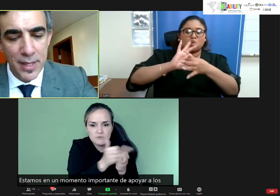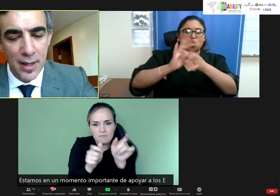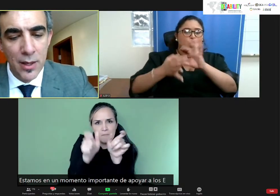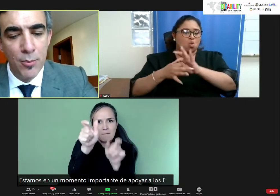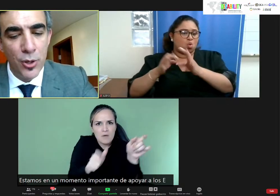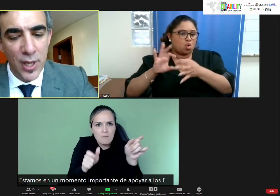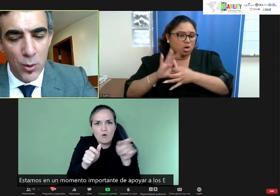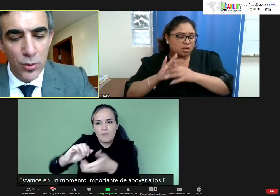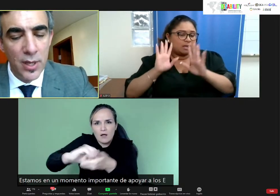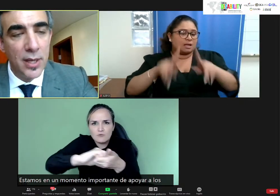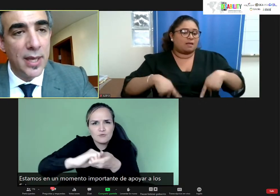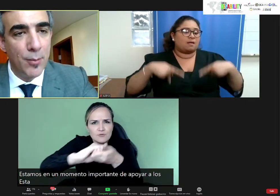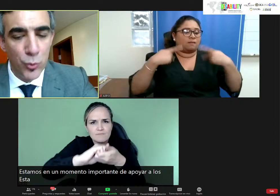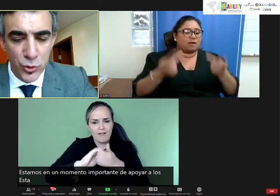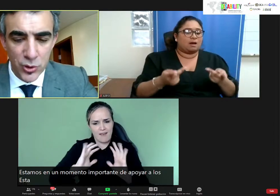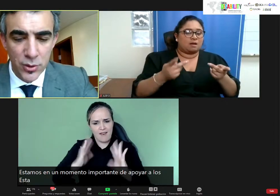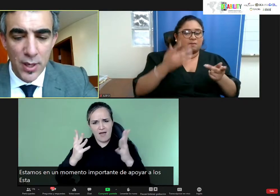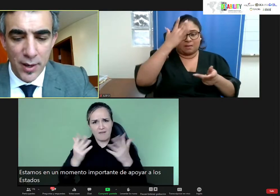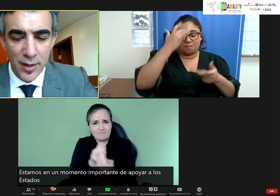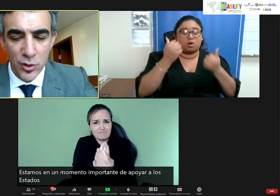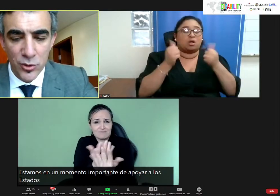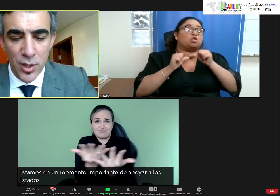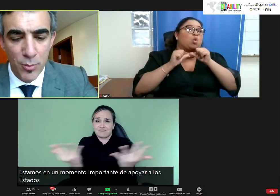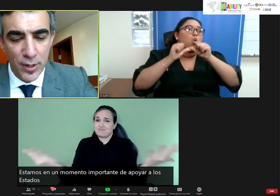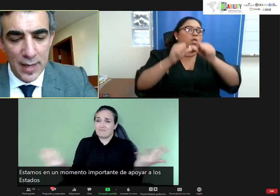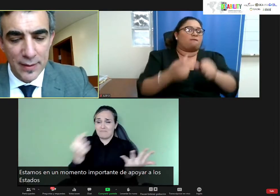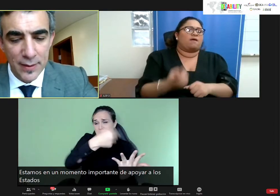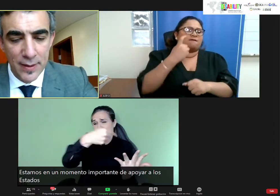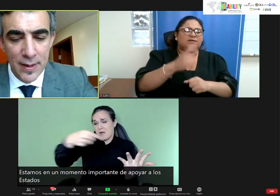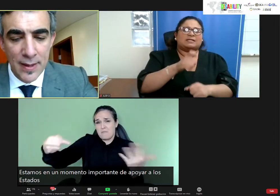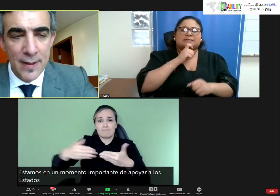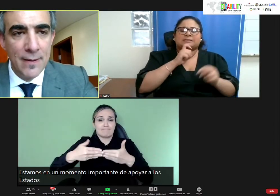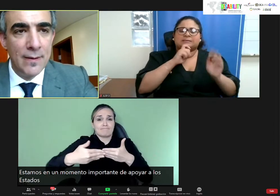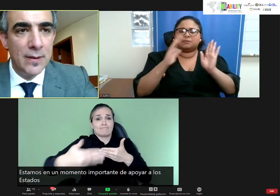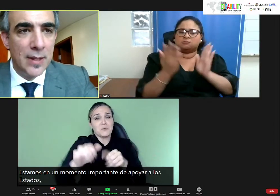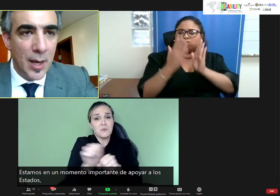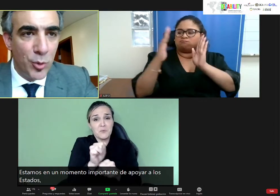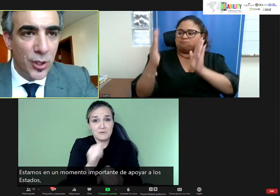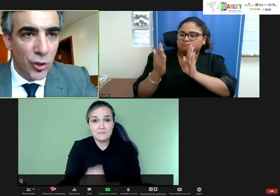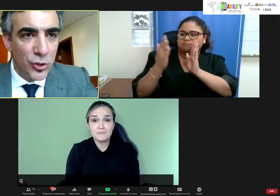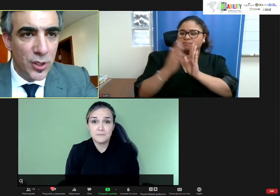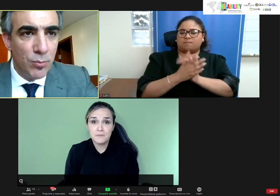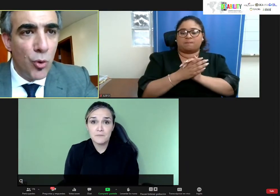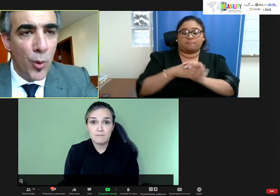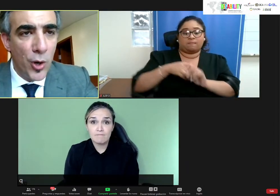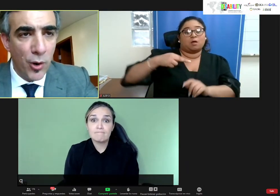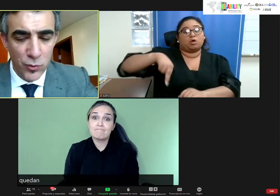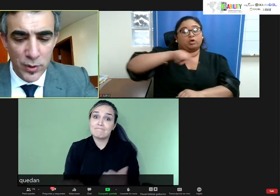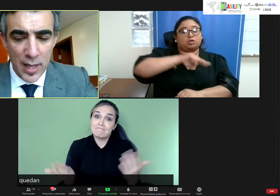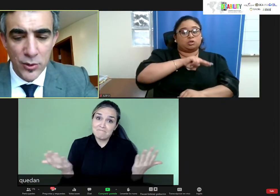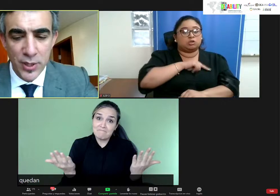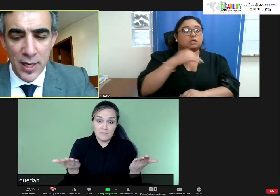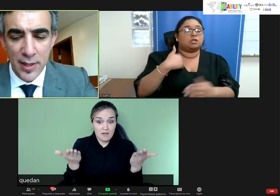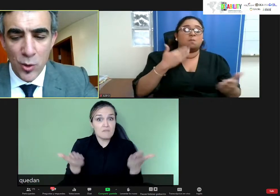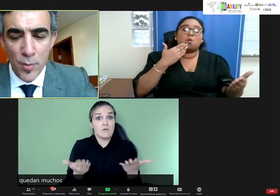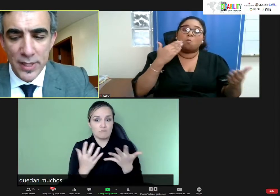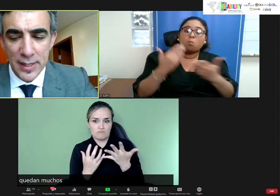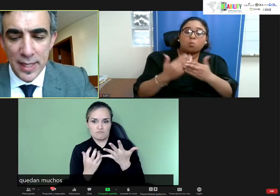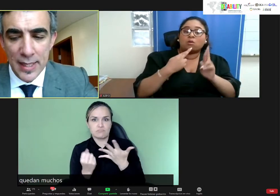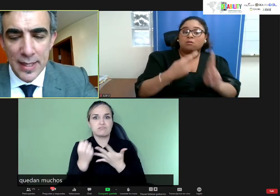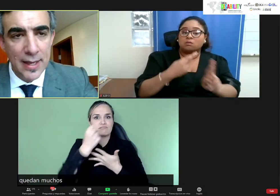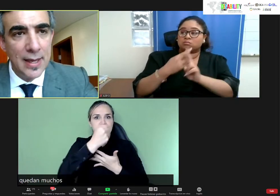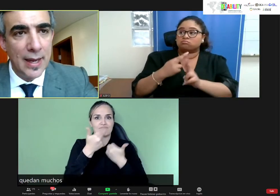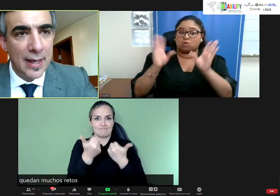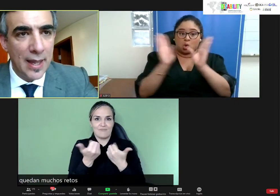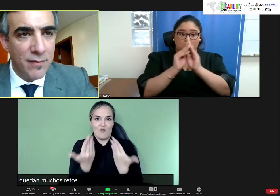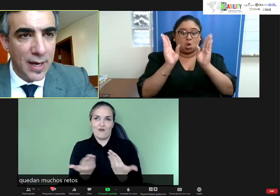organizations in all of the scopes of lives because there are a whole lot of challenges still ahead we have